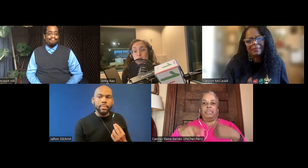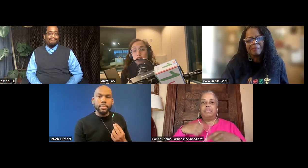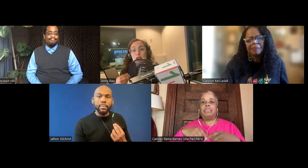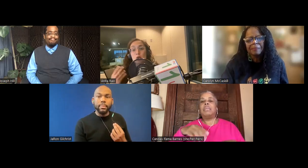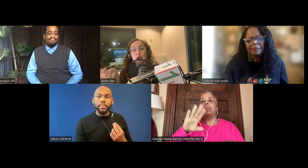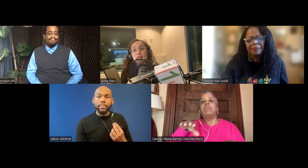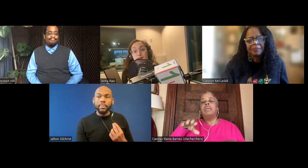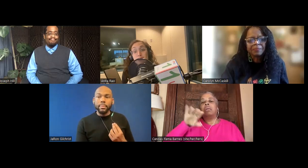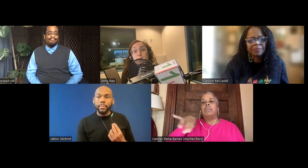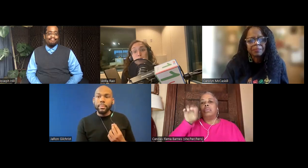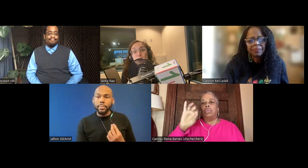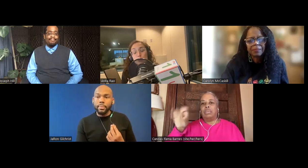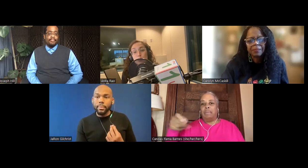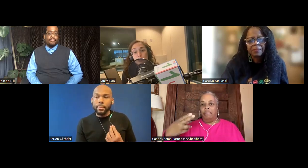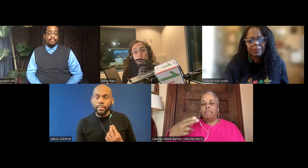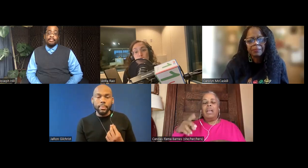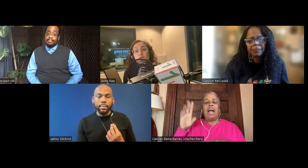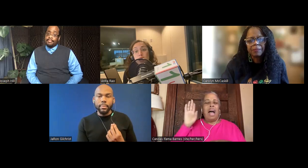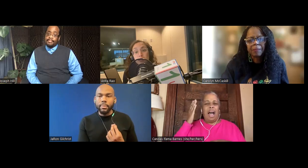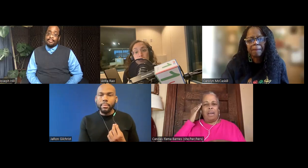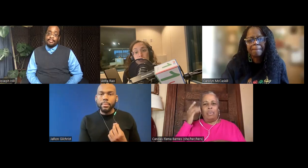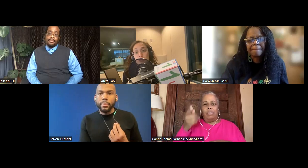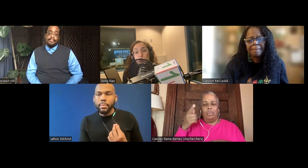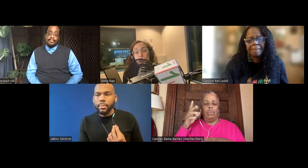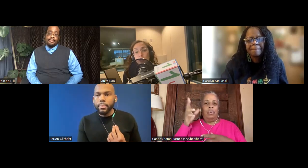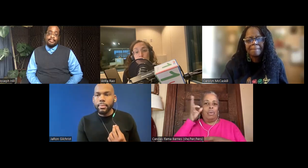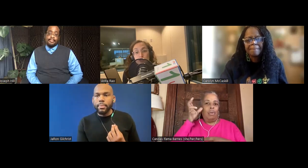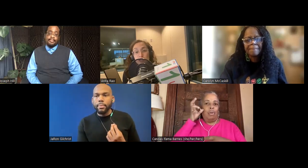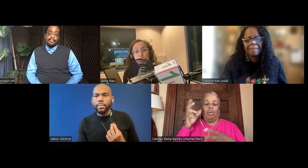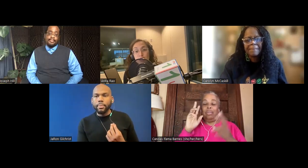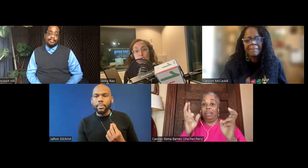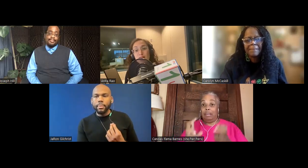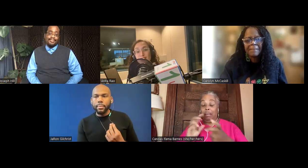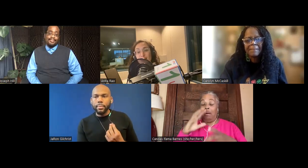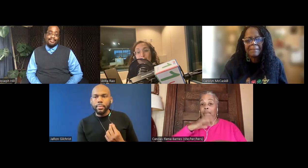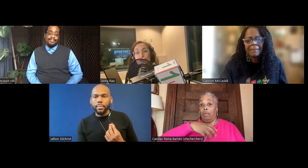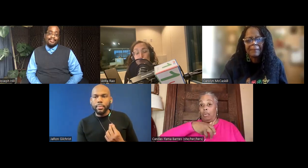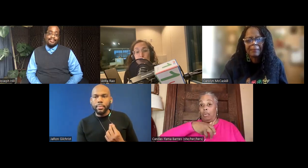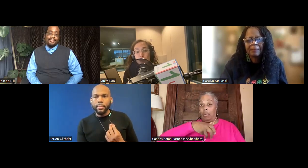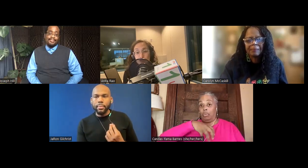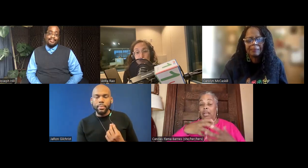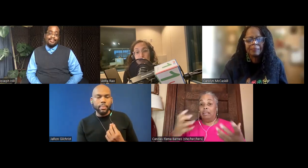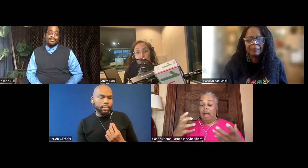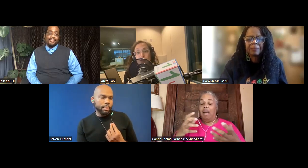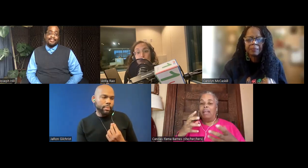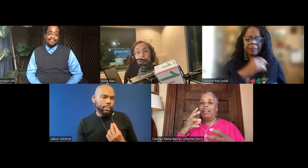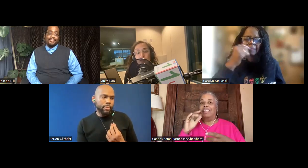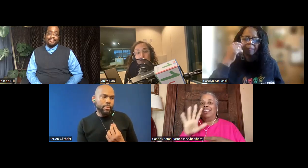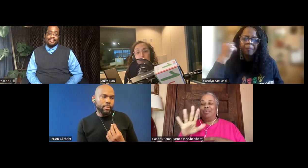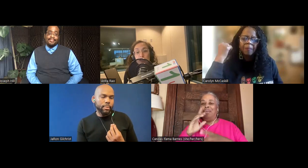you heard that theme of code switching a lot in your conversations with folks around the South about their experiences